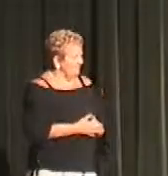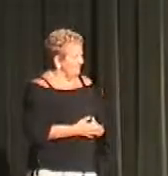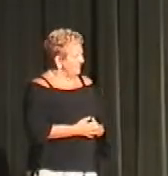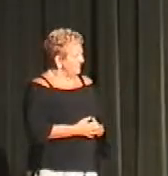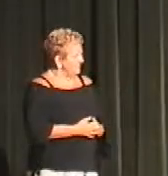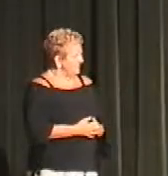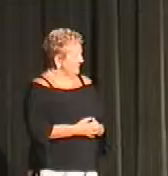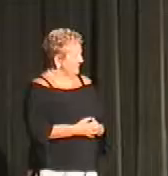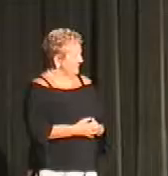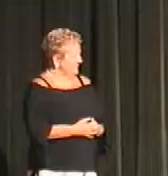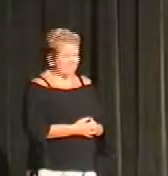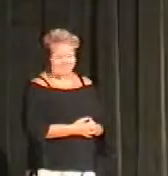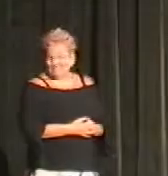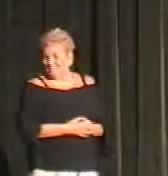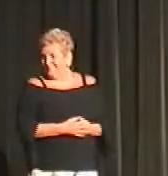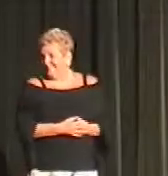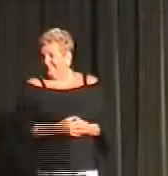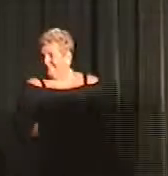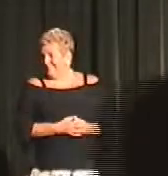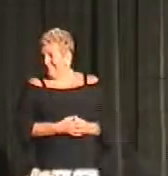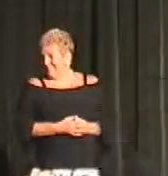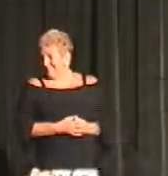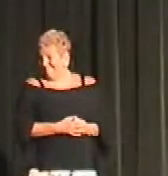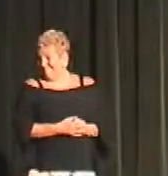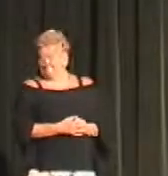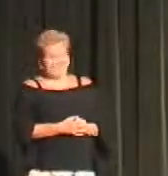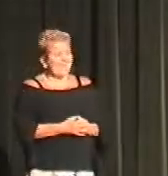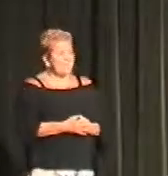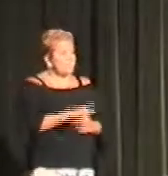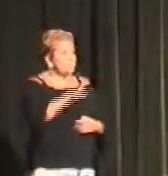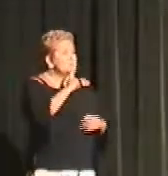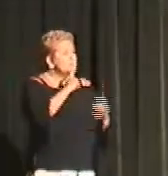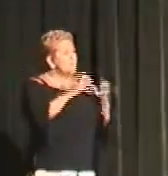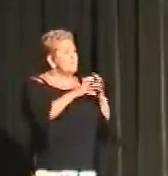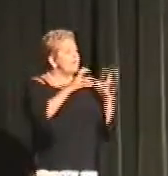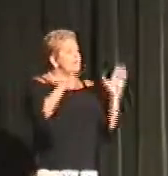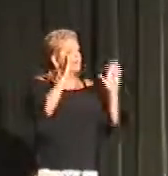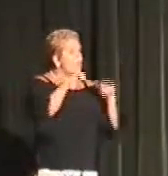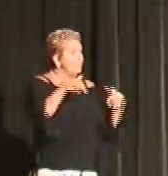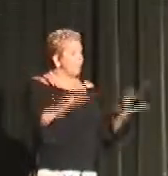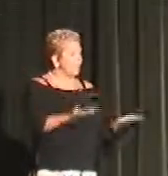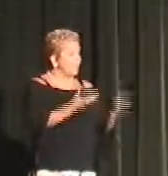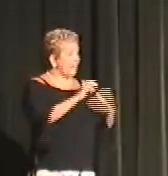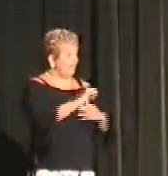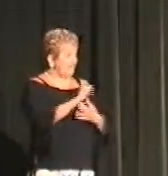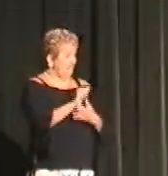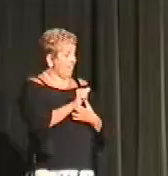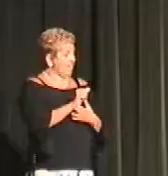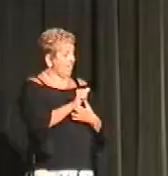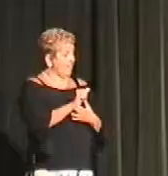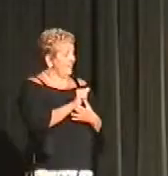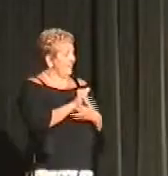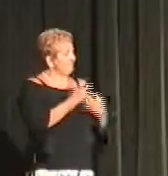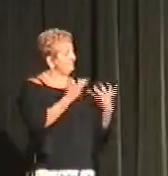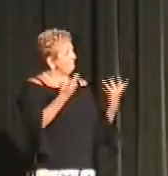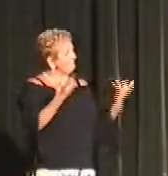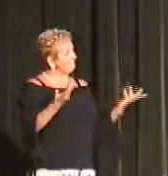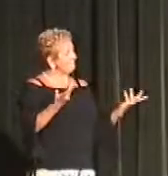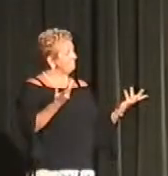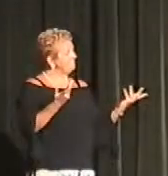I didn't, you know, there was so much hope here in Alcoholics Anonymous, but you know, I think it's so